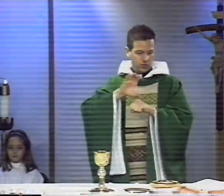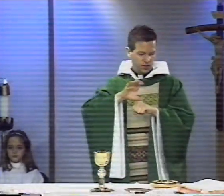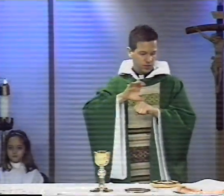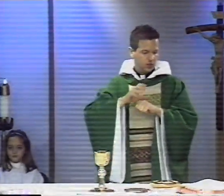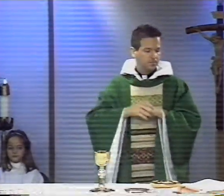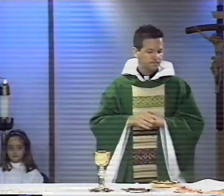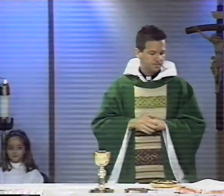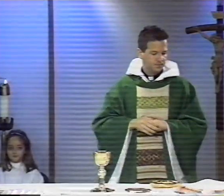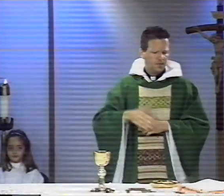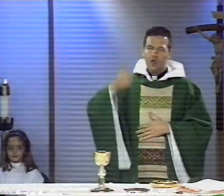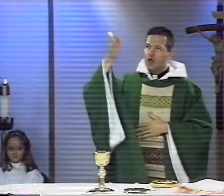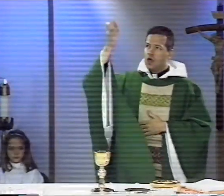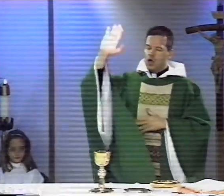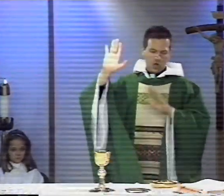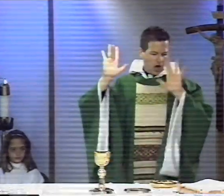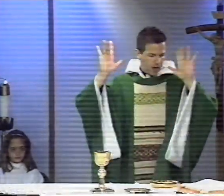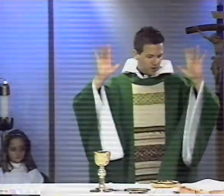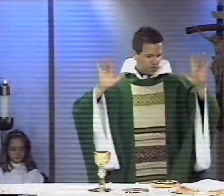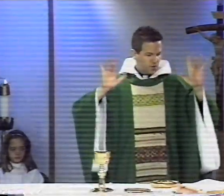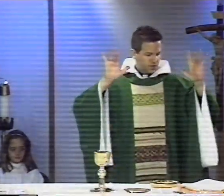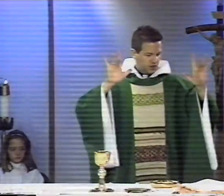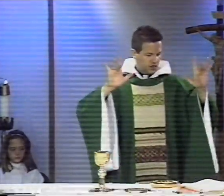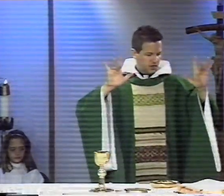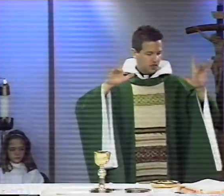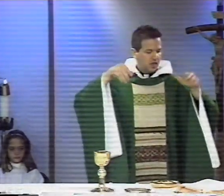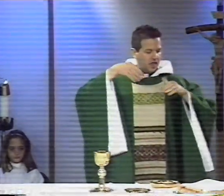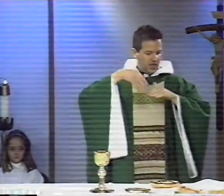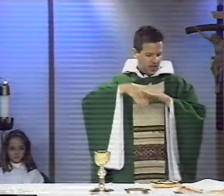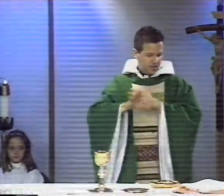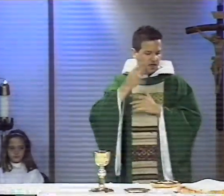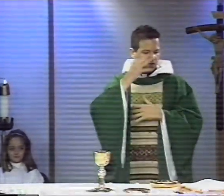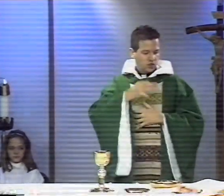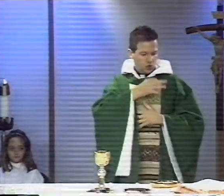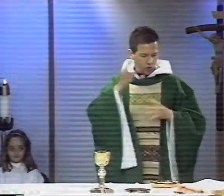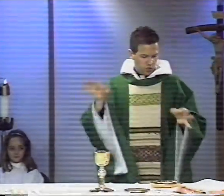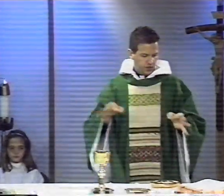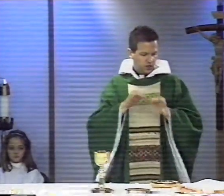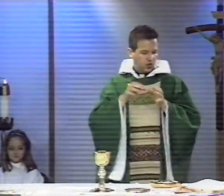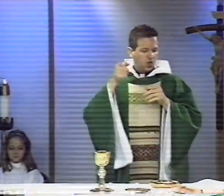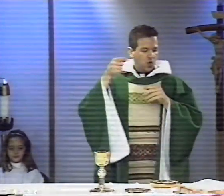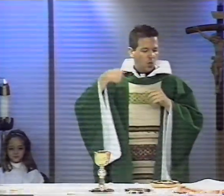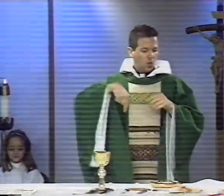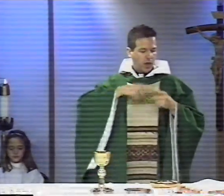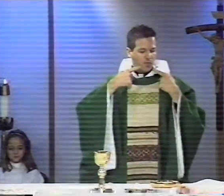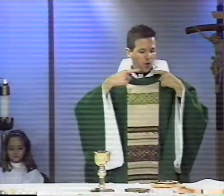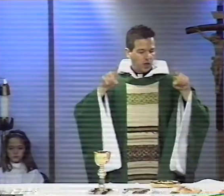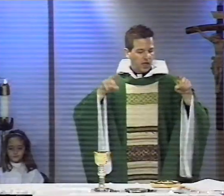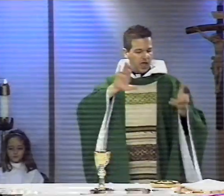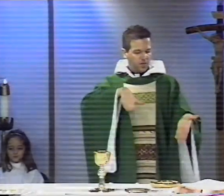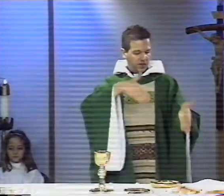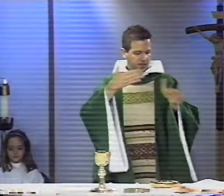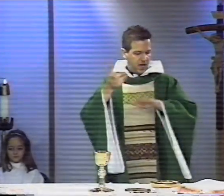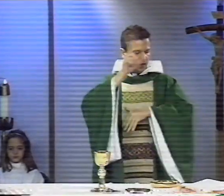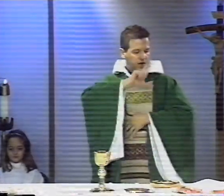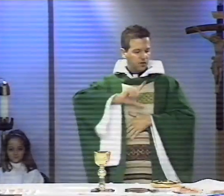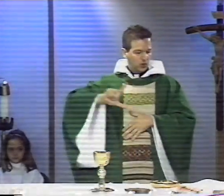church. God of mercy, in this Eucharist, we proclaim the death of the